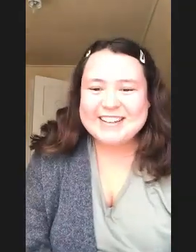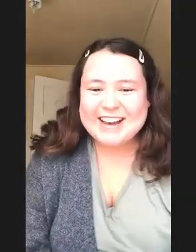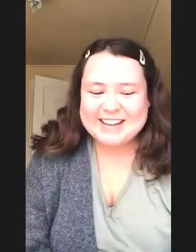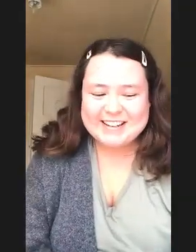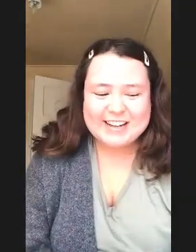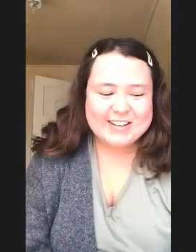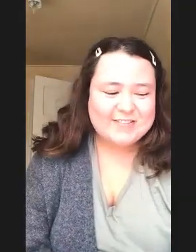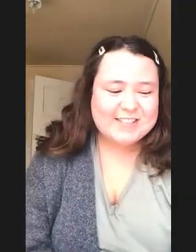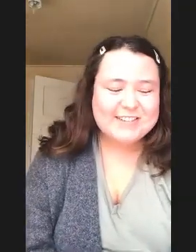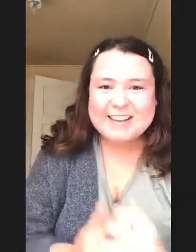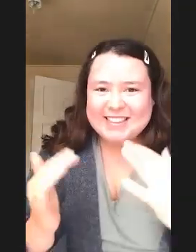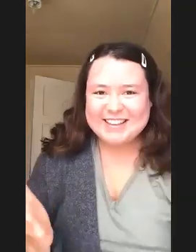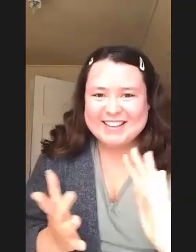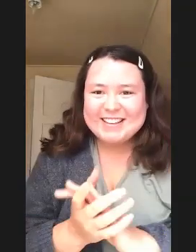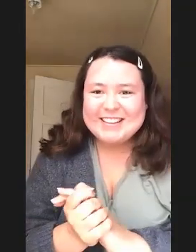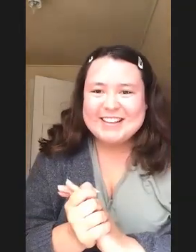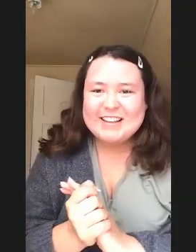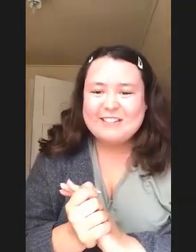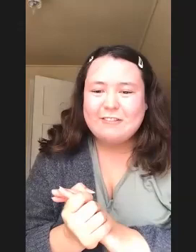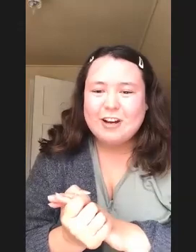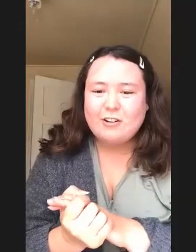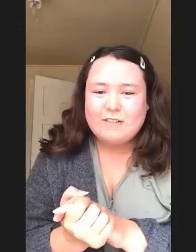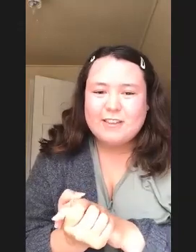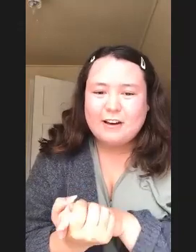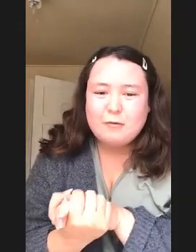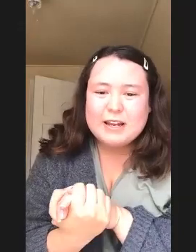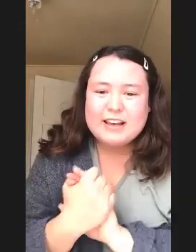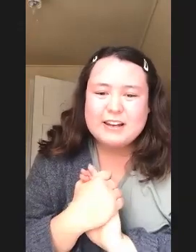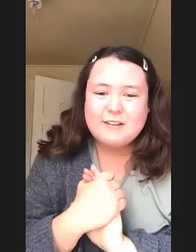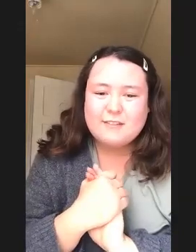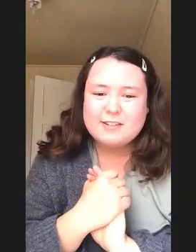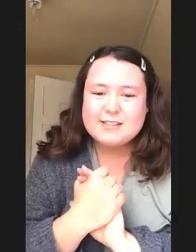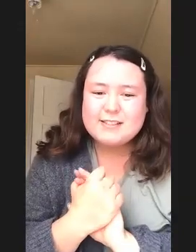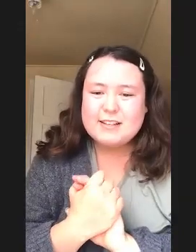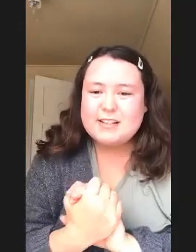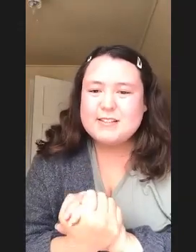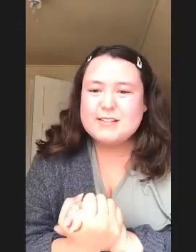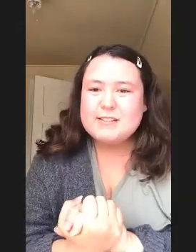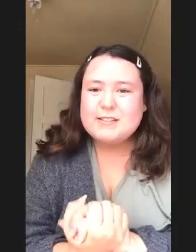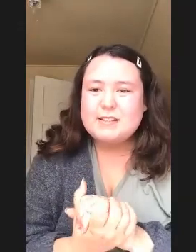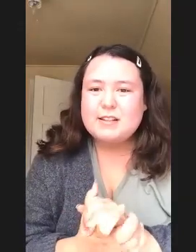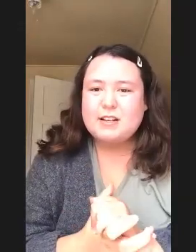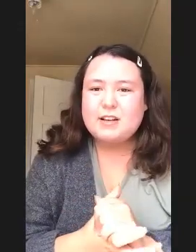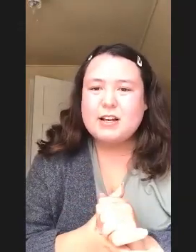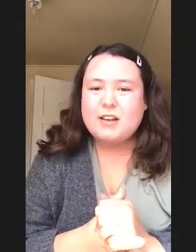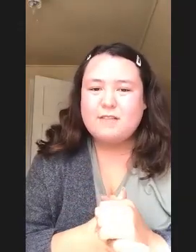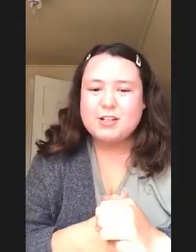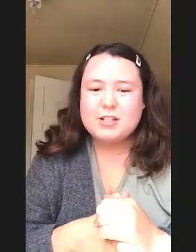Yeah, so I think if we want to go over the alphabet again, if everyone is kind of anxious about